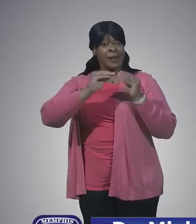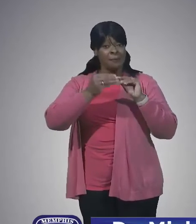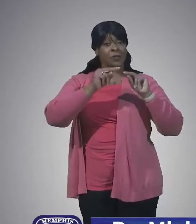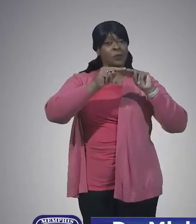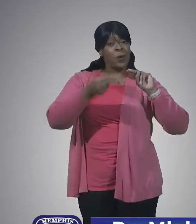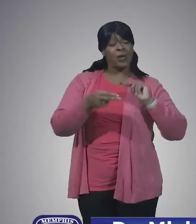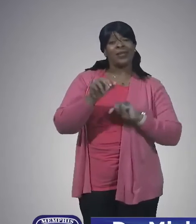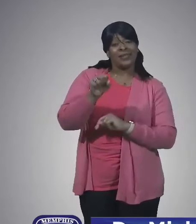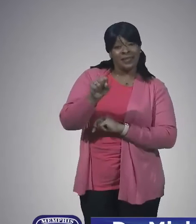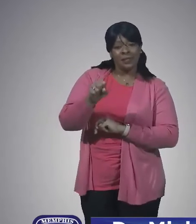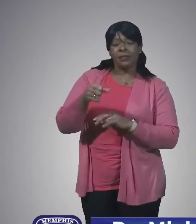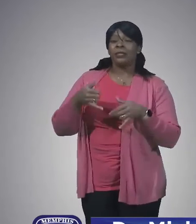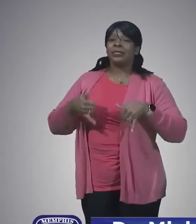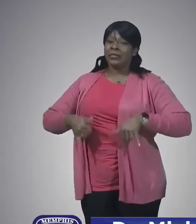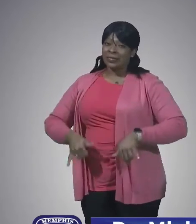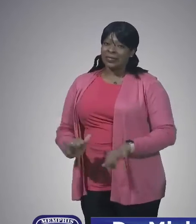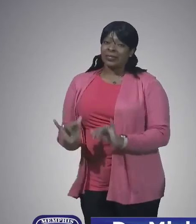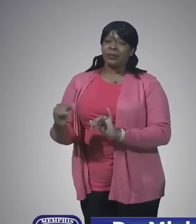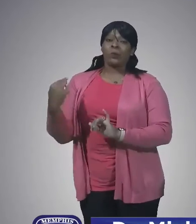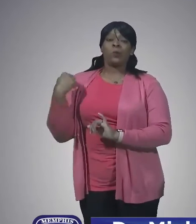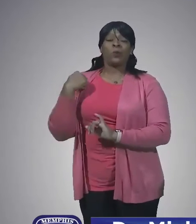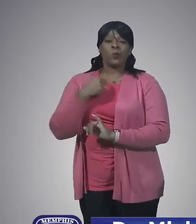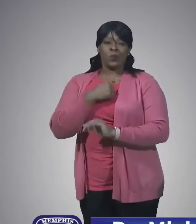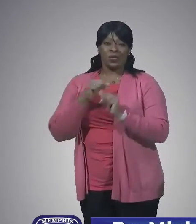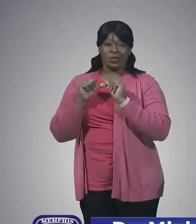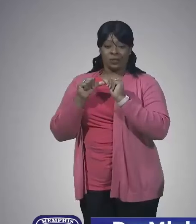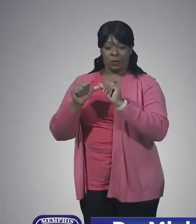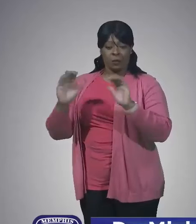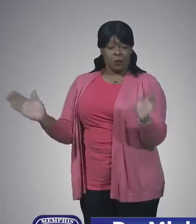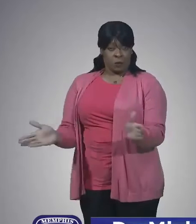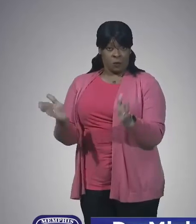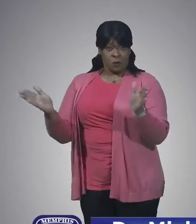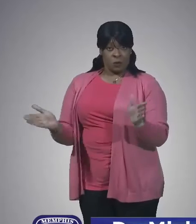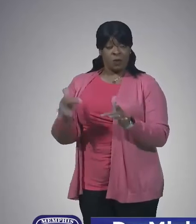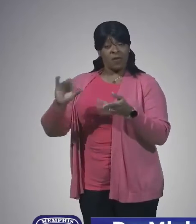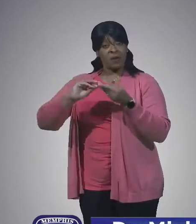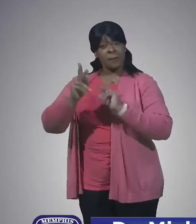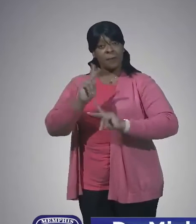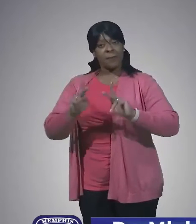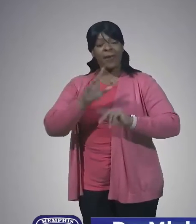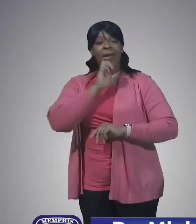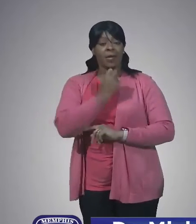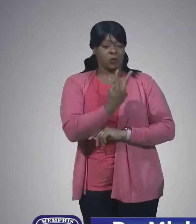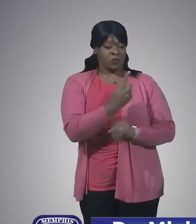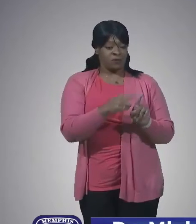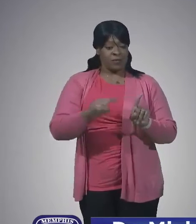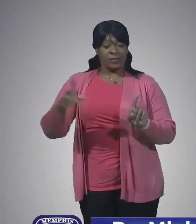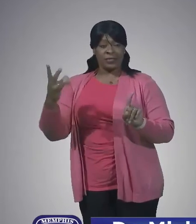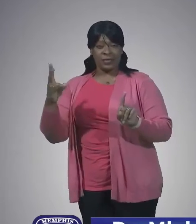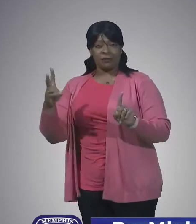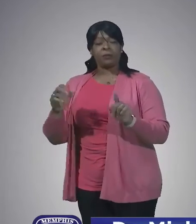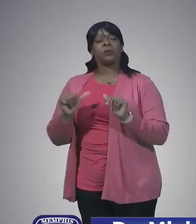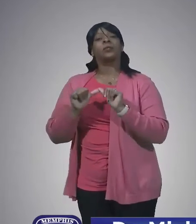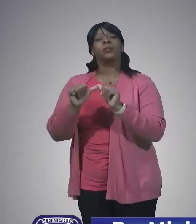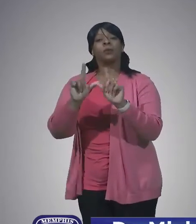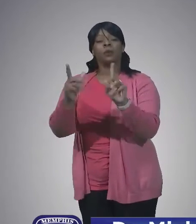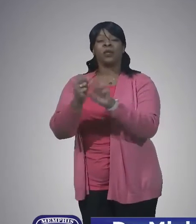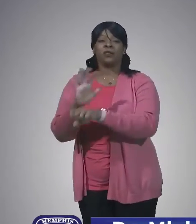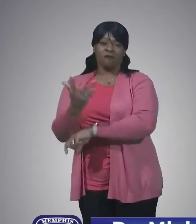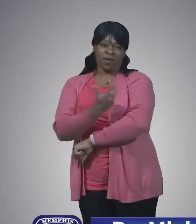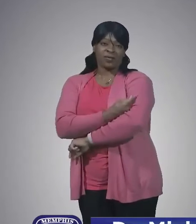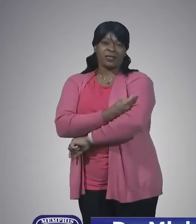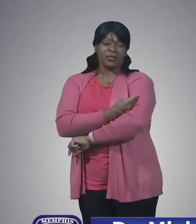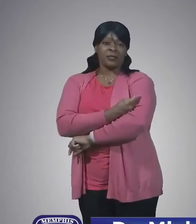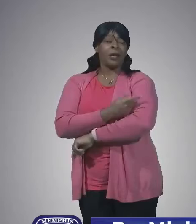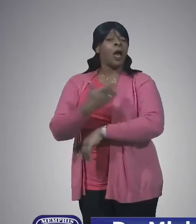down, but we are continuing to encourage that population 12 to 17 to continue to get vaccinated. What